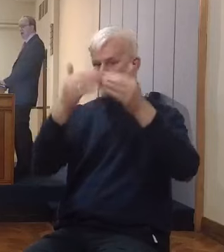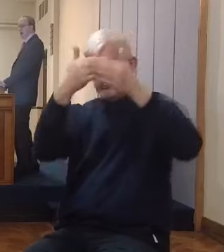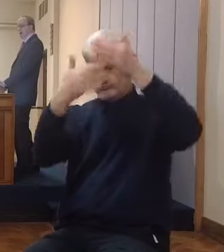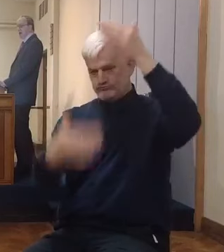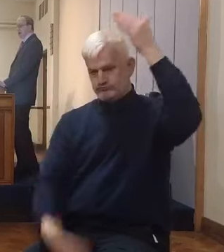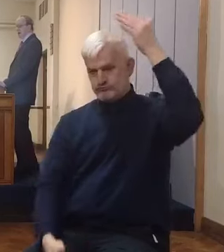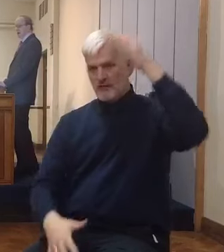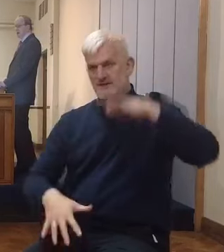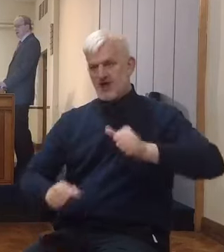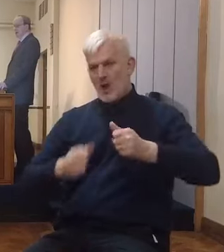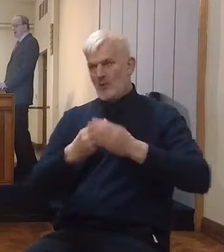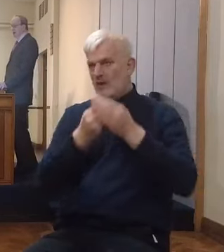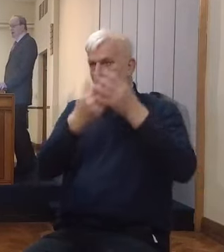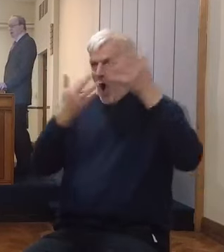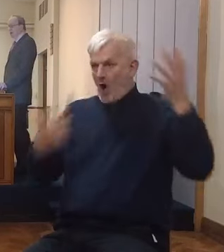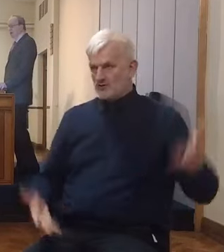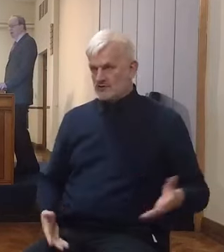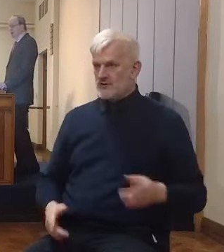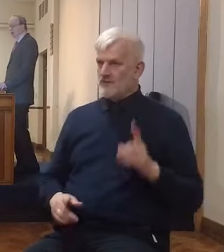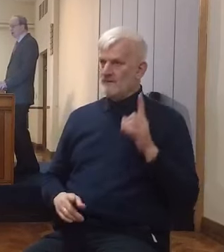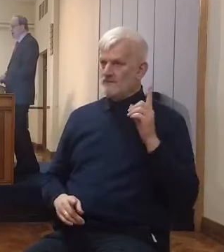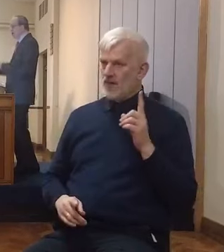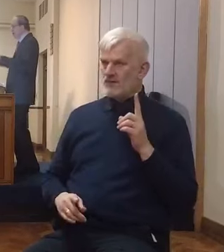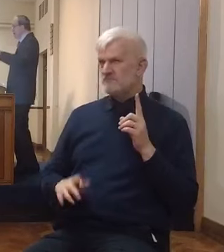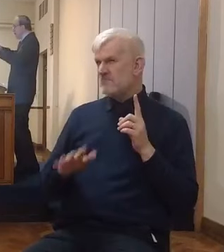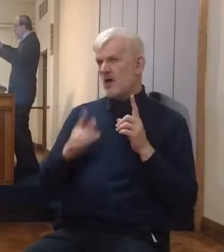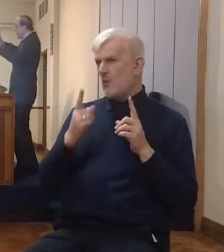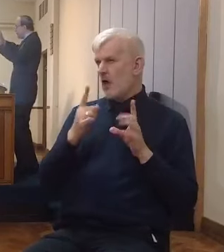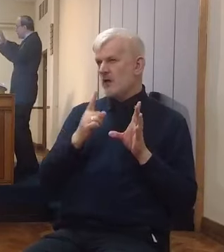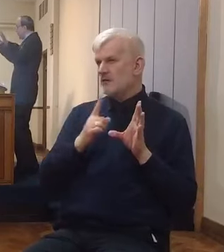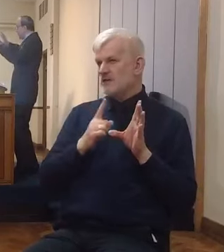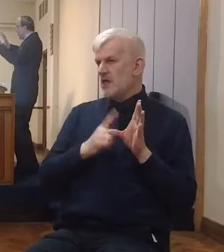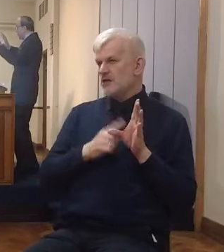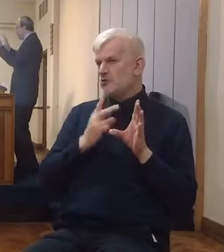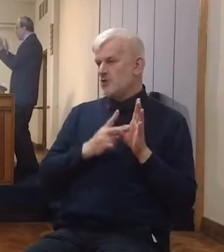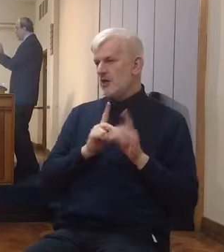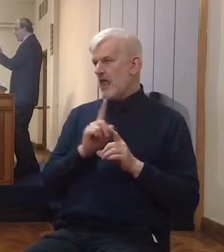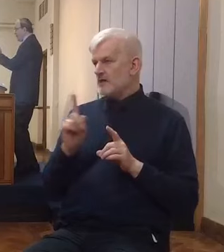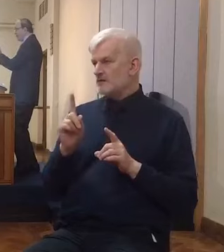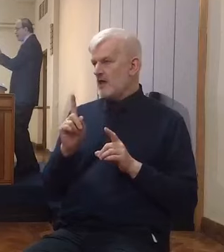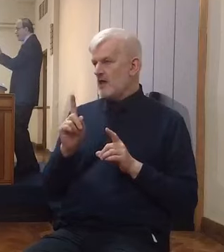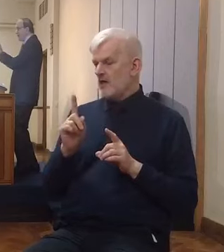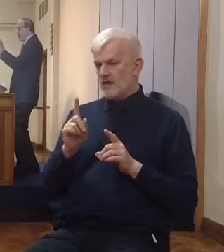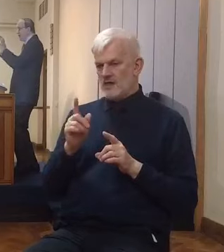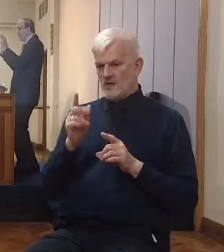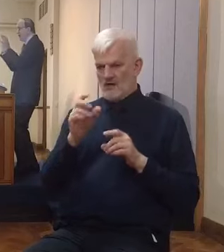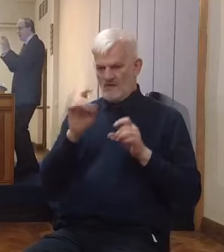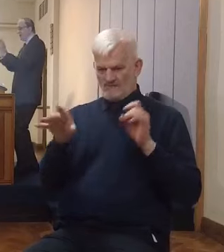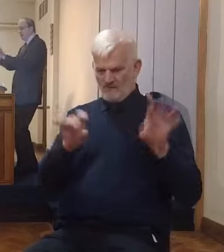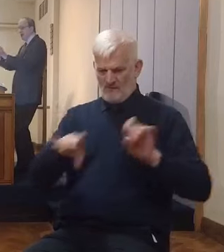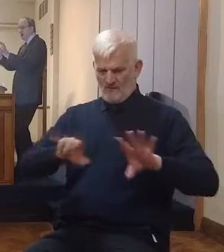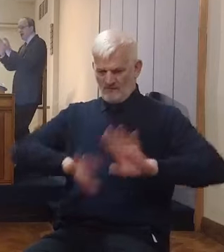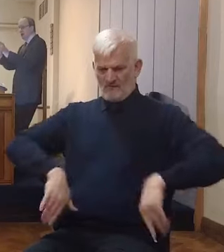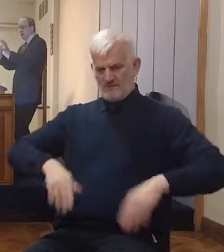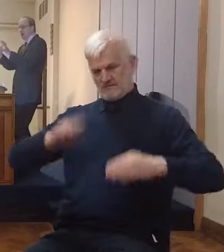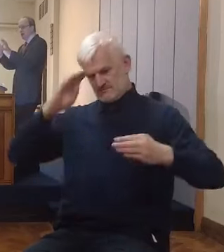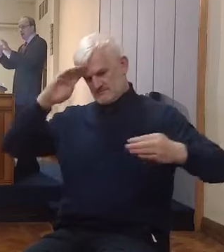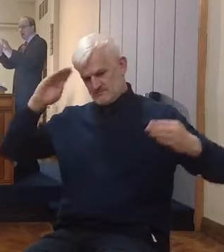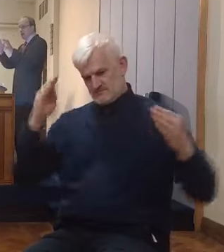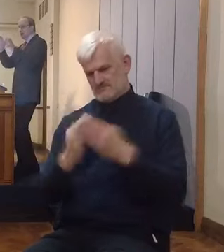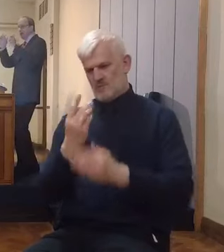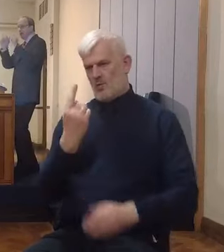else. But within a year or two, he got it all in focus: justification by faith